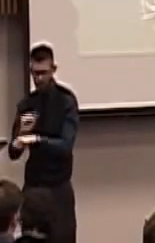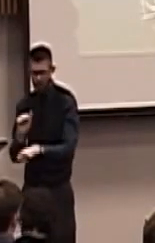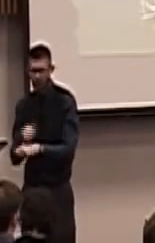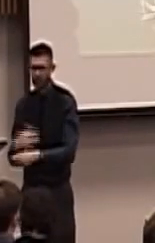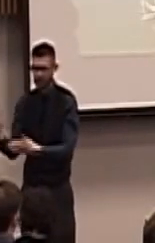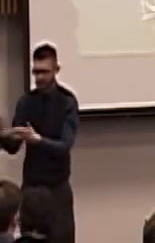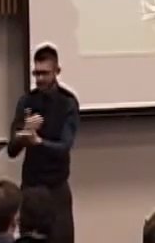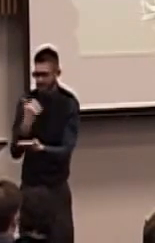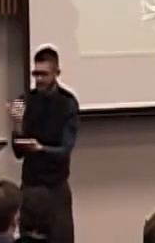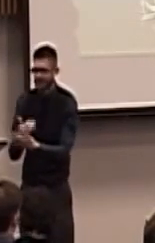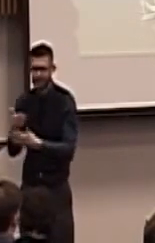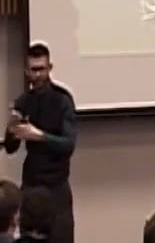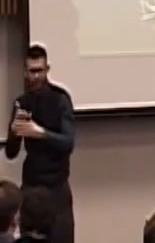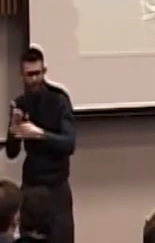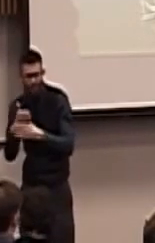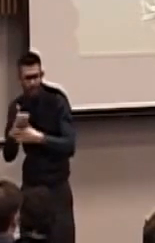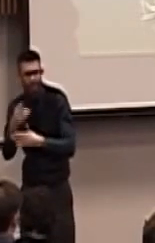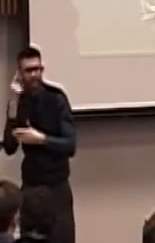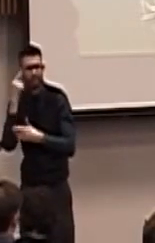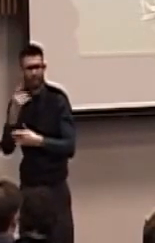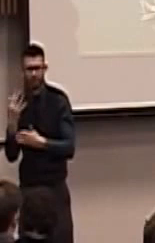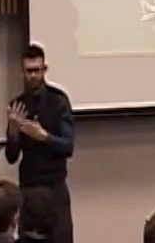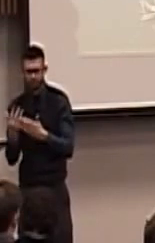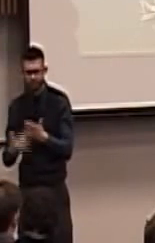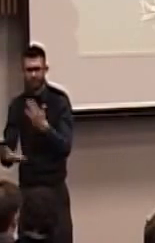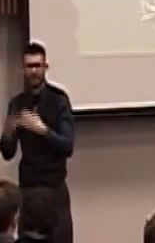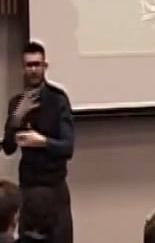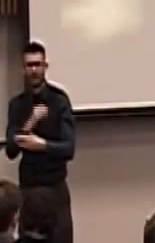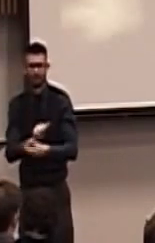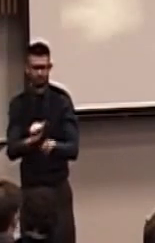firewood and do the laundry and